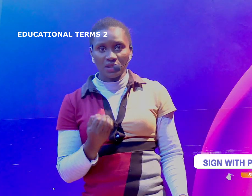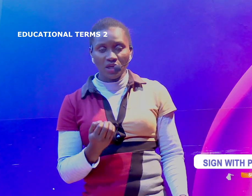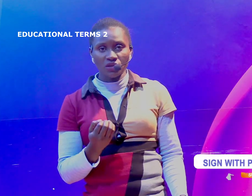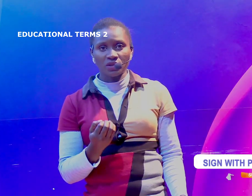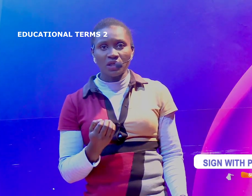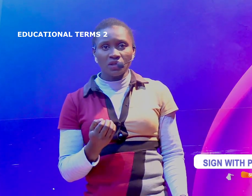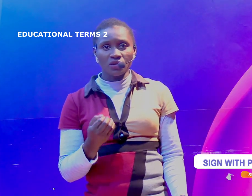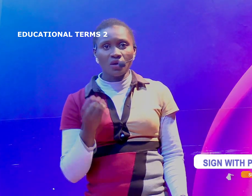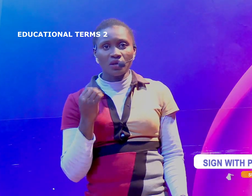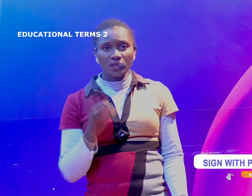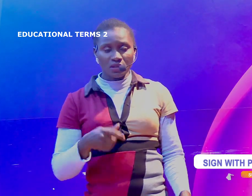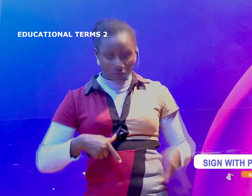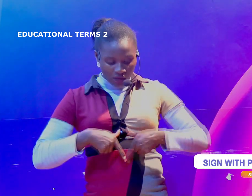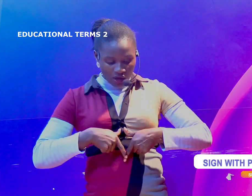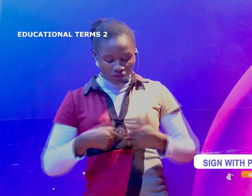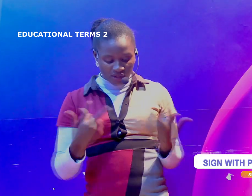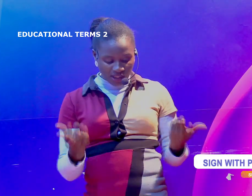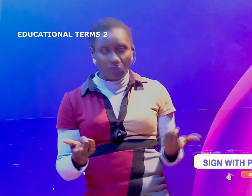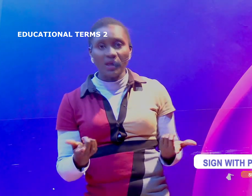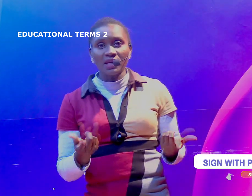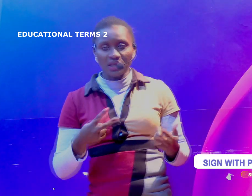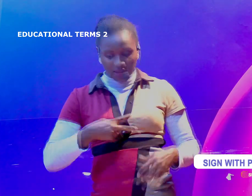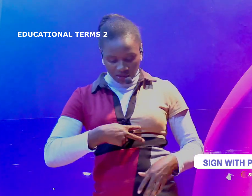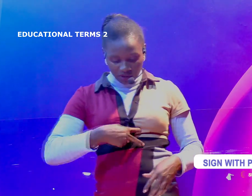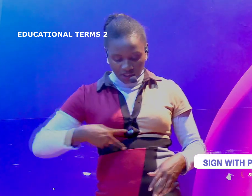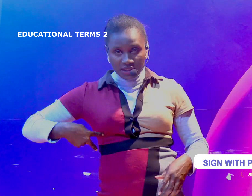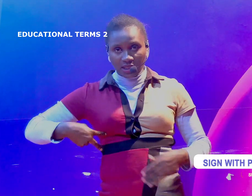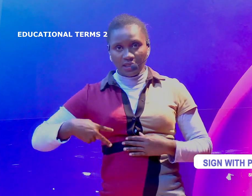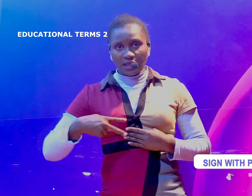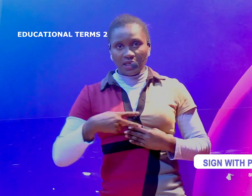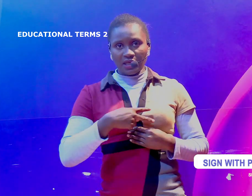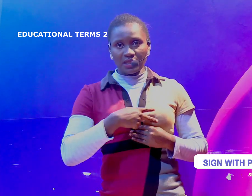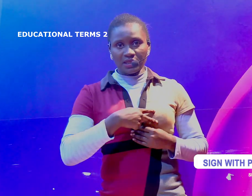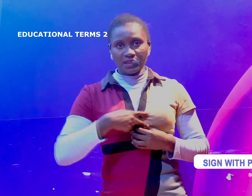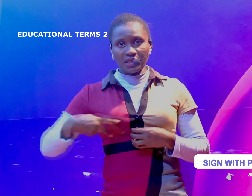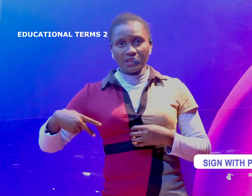education. So how do we sign the word KISE? So KISE like this. KISE.